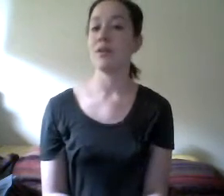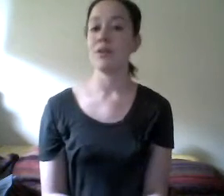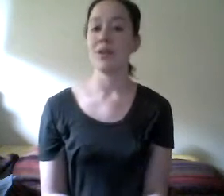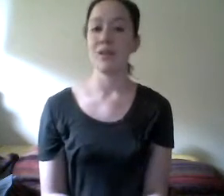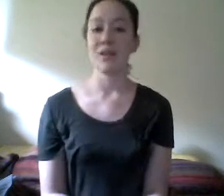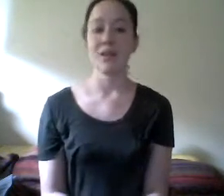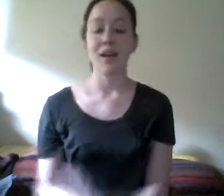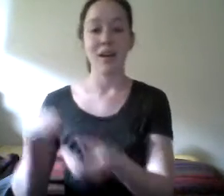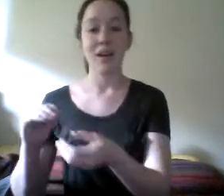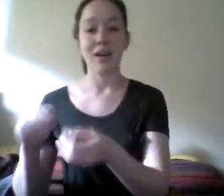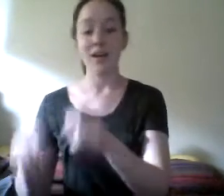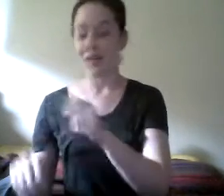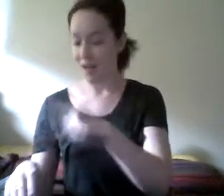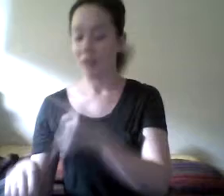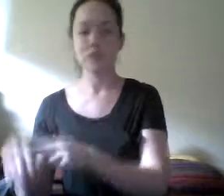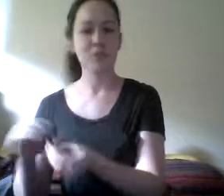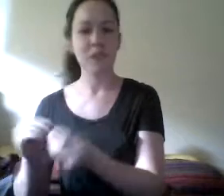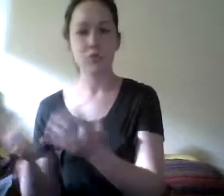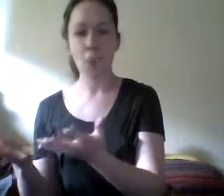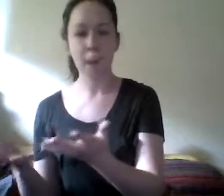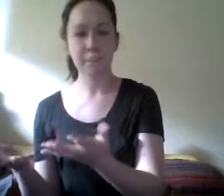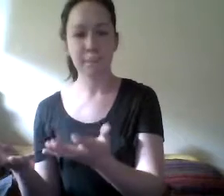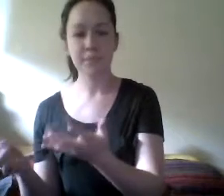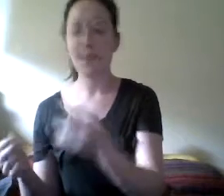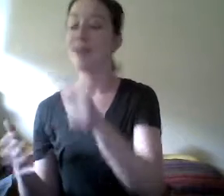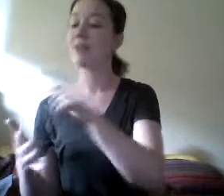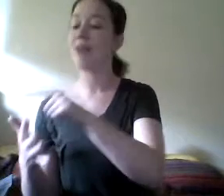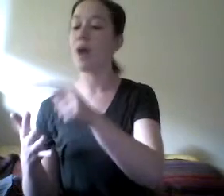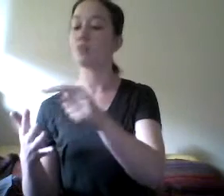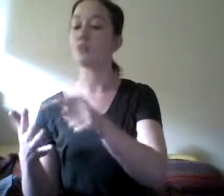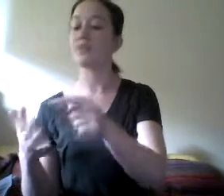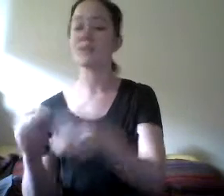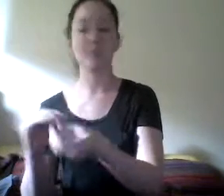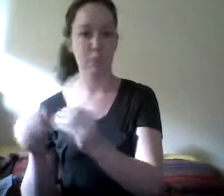And what natural numbers are counting numbers.